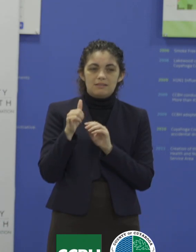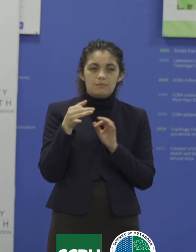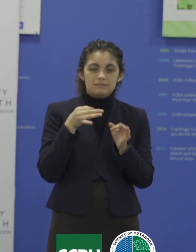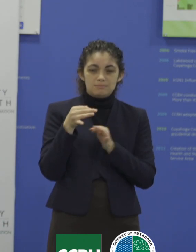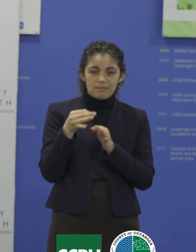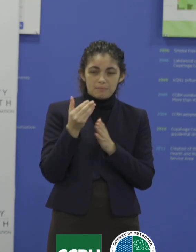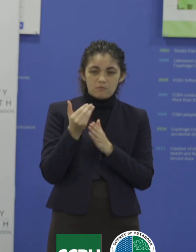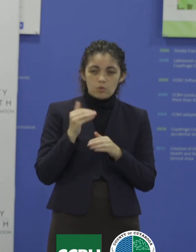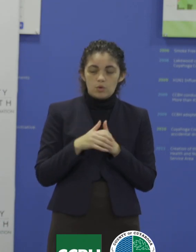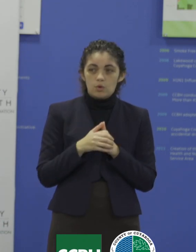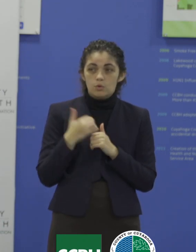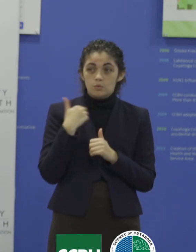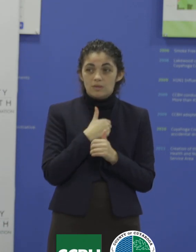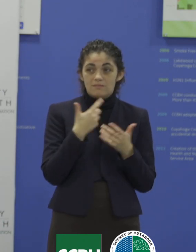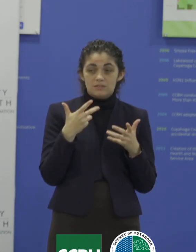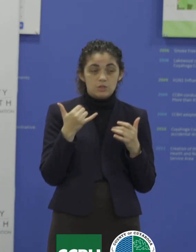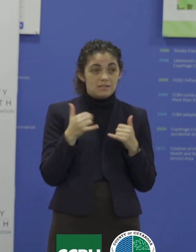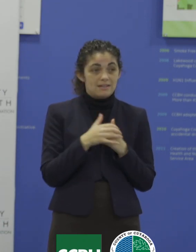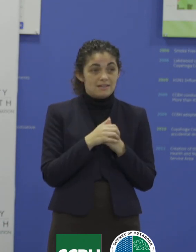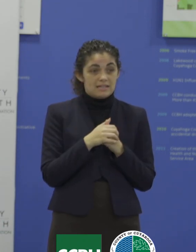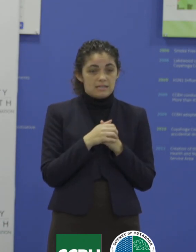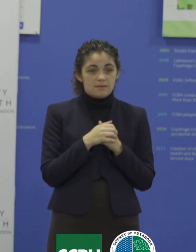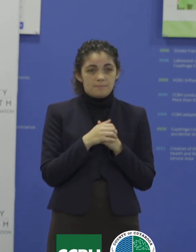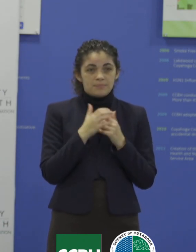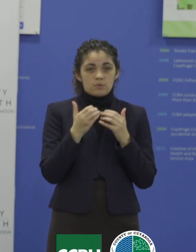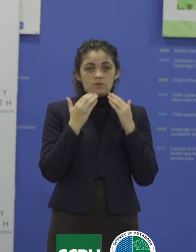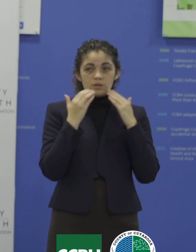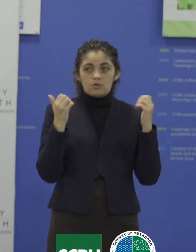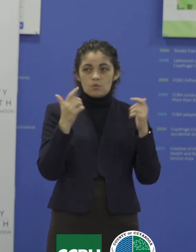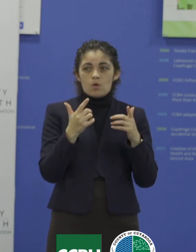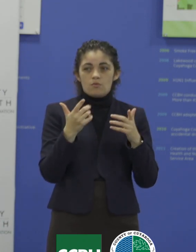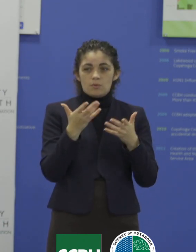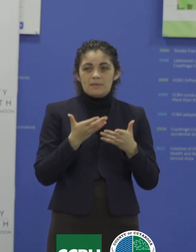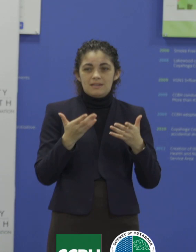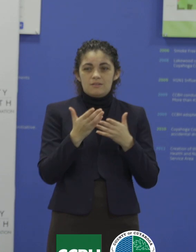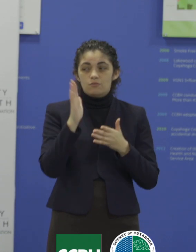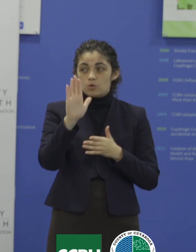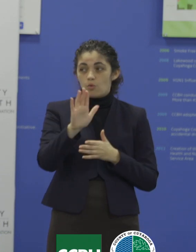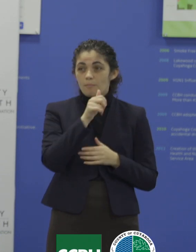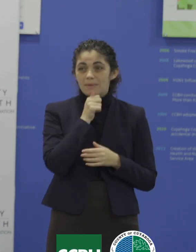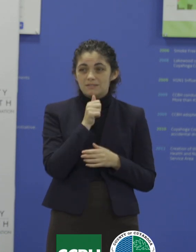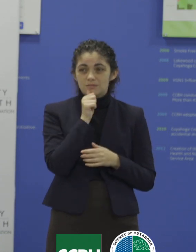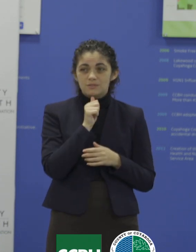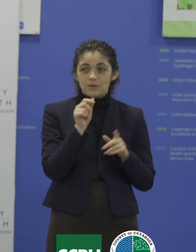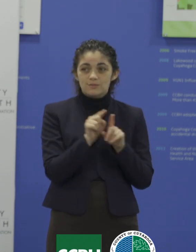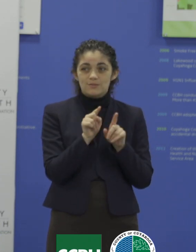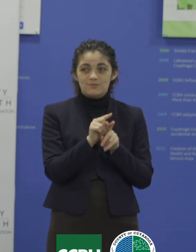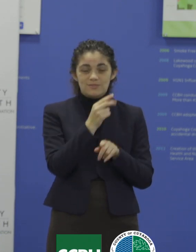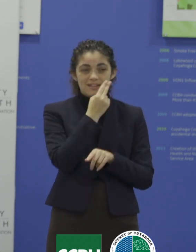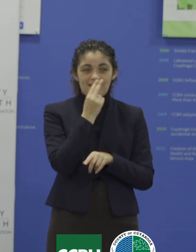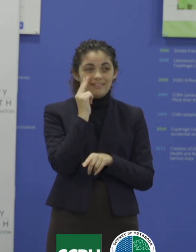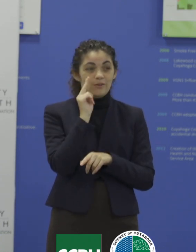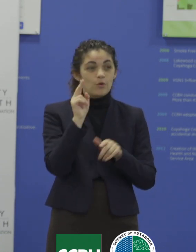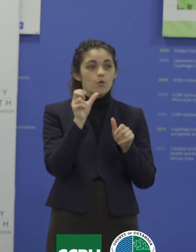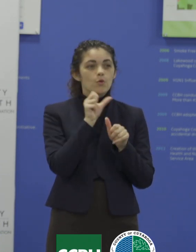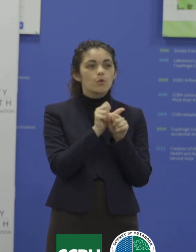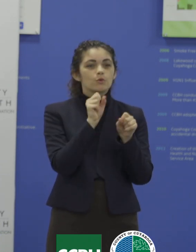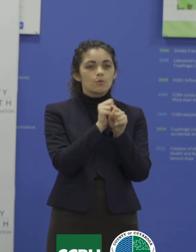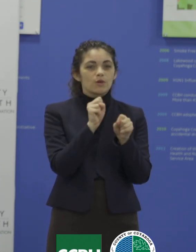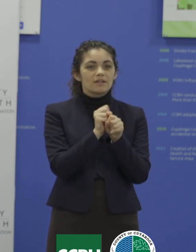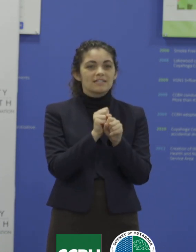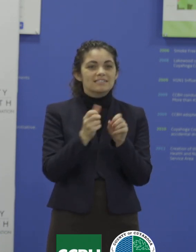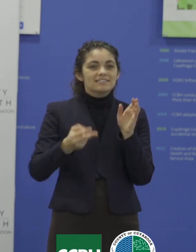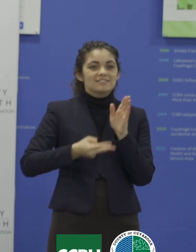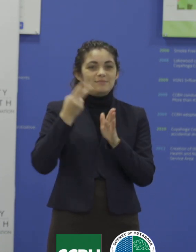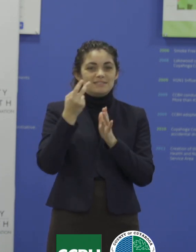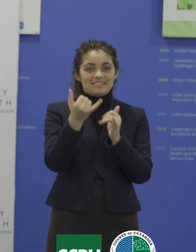earlier. So as we wrap up here and finish up, I want to thank you again for being here, for your patience, and Heather, who is working triple